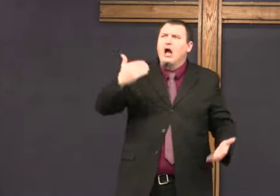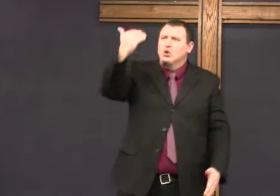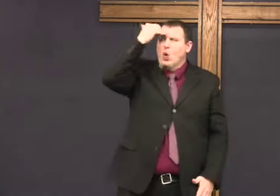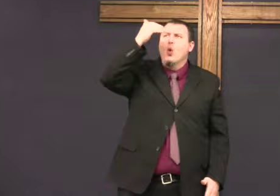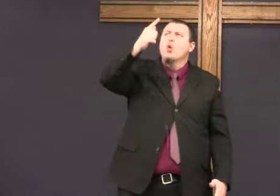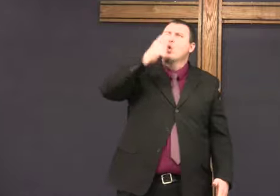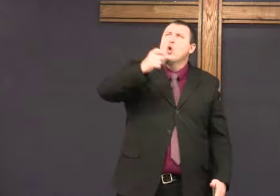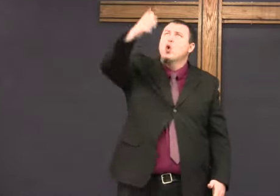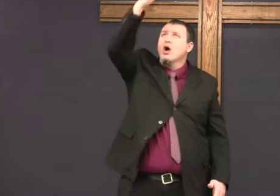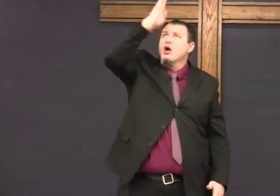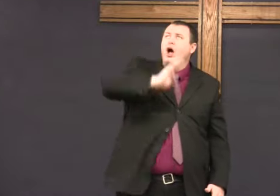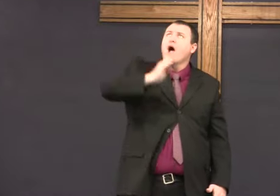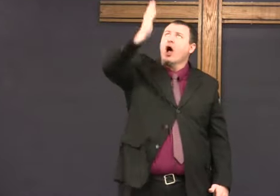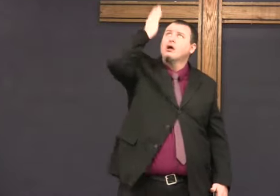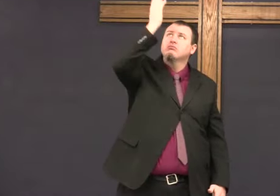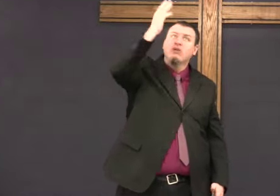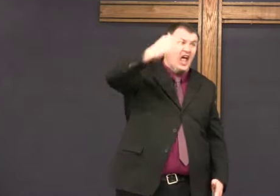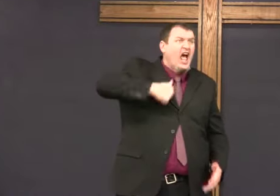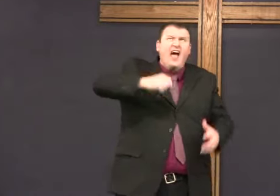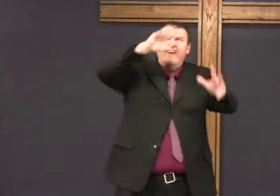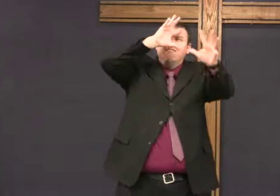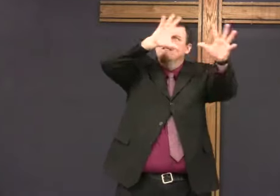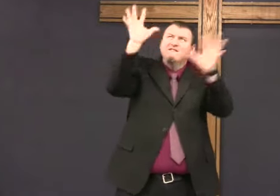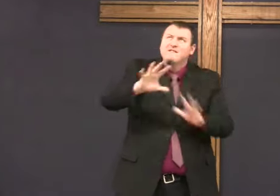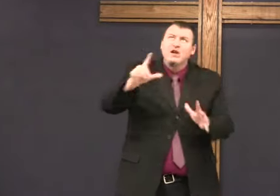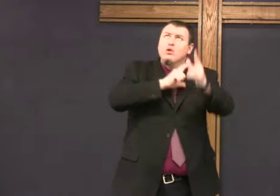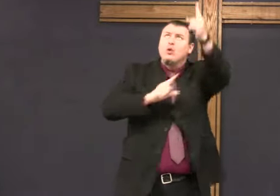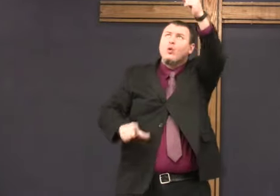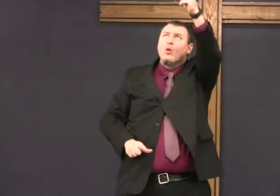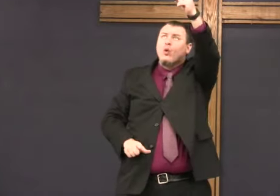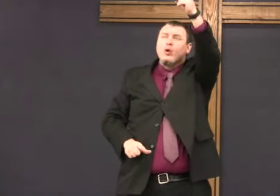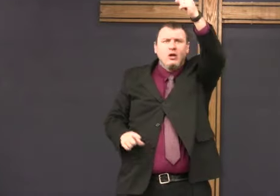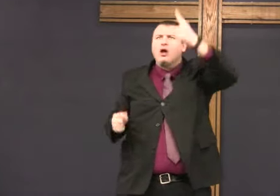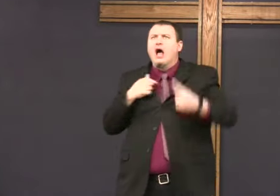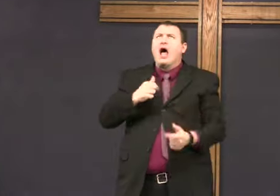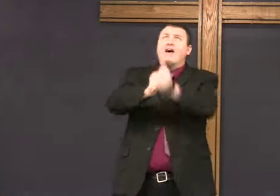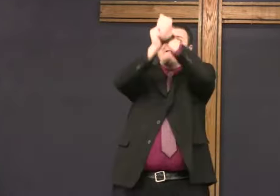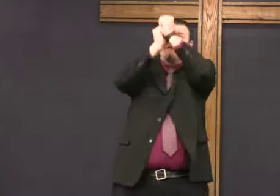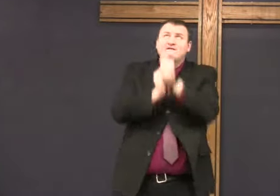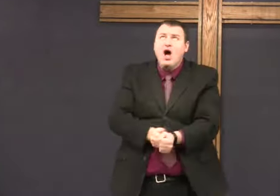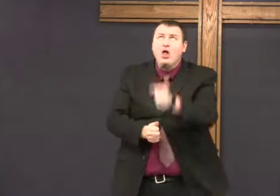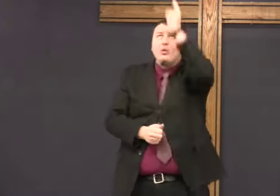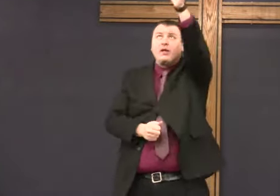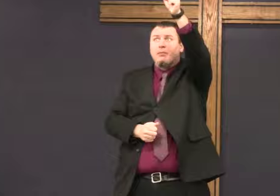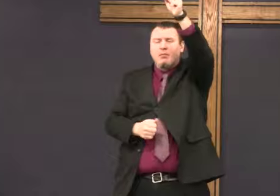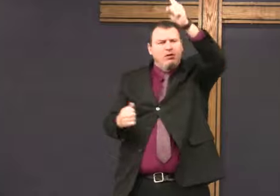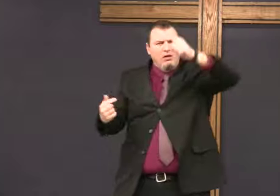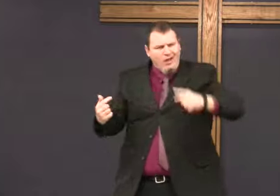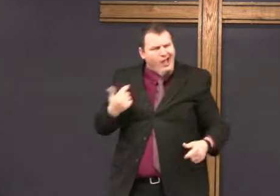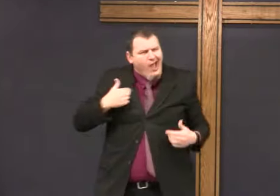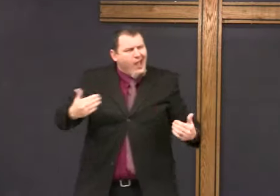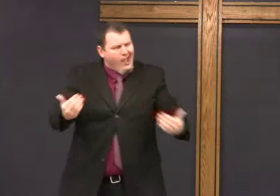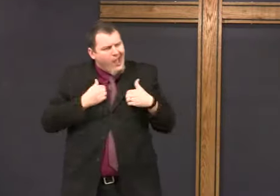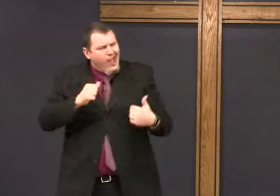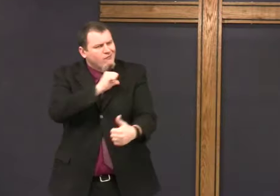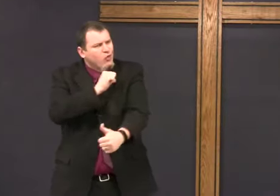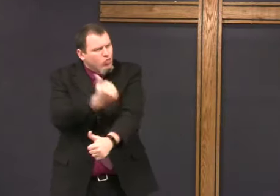in his response. Why? Because I know God, and I fear the Lord, and I'm following God, and